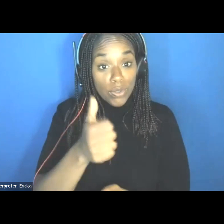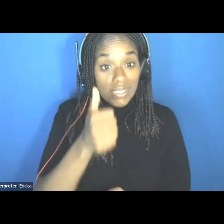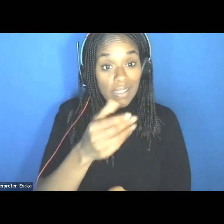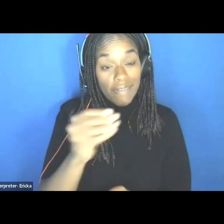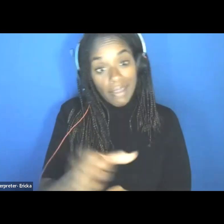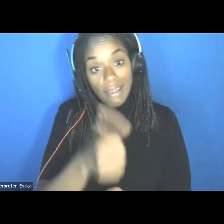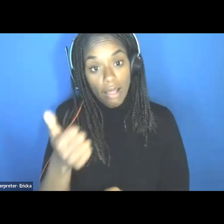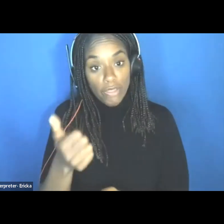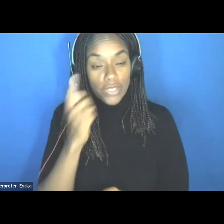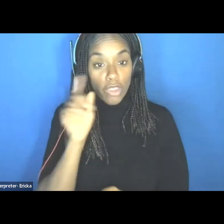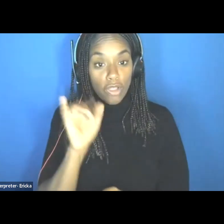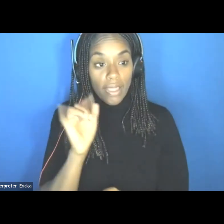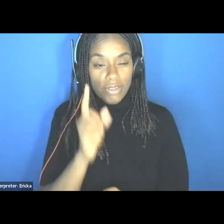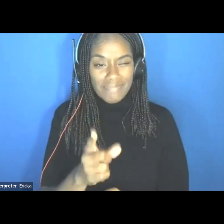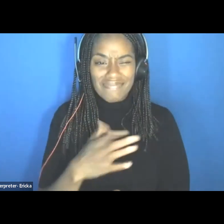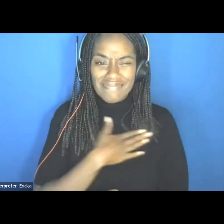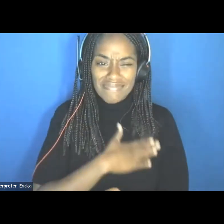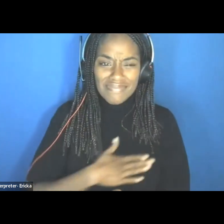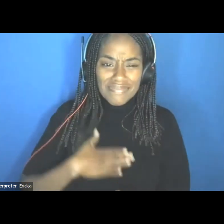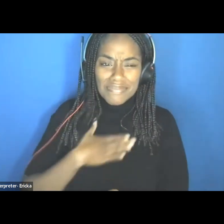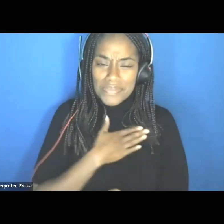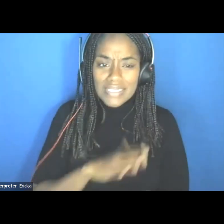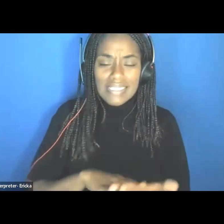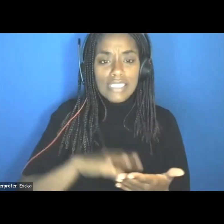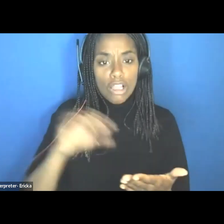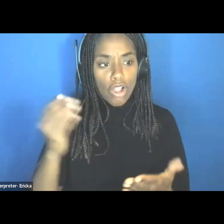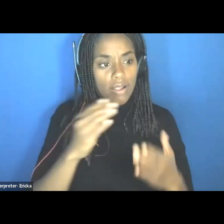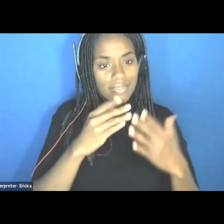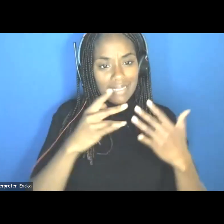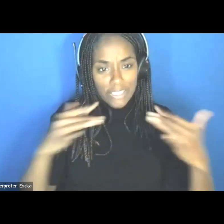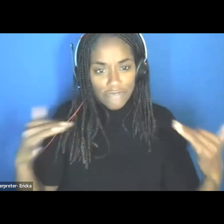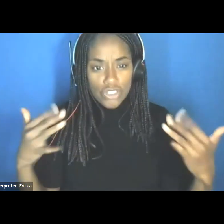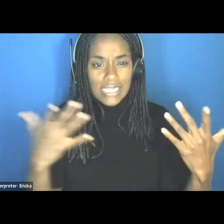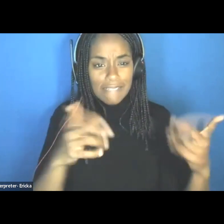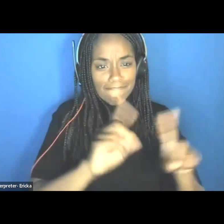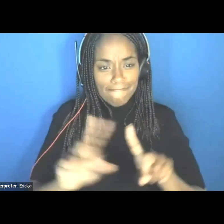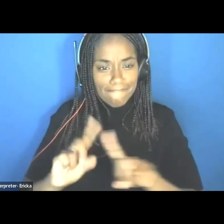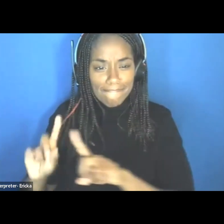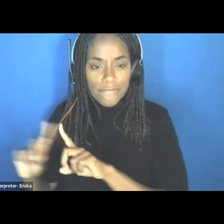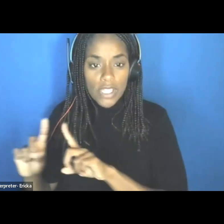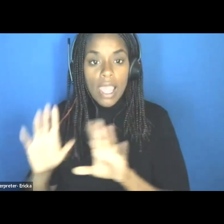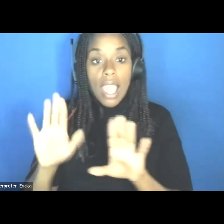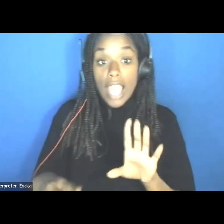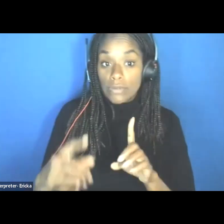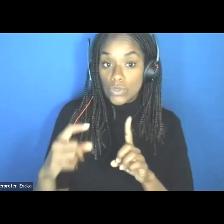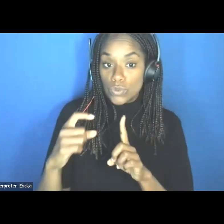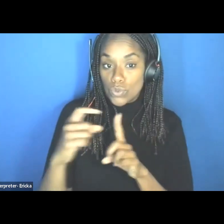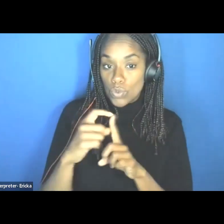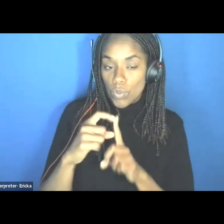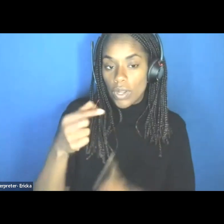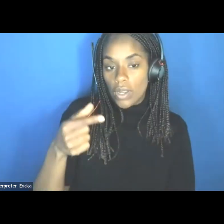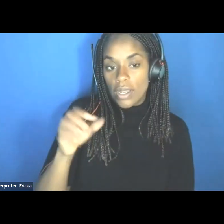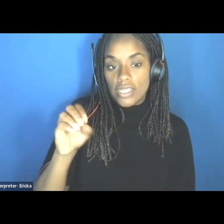all to learn the geography of our diversity. And I say it like that, purposely using the word geography of